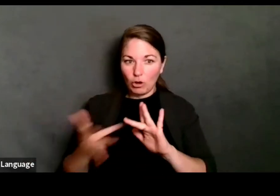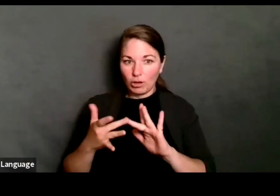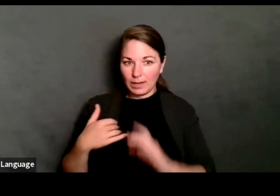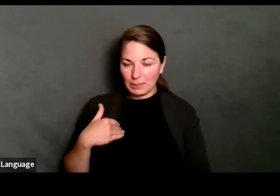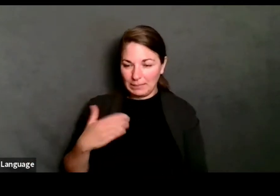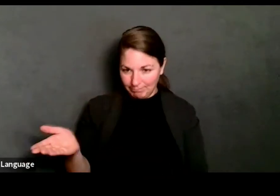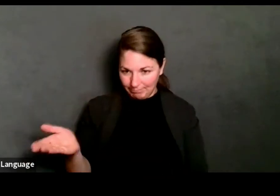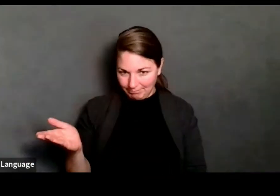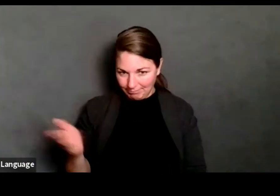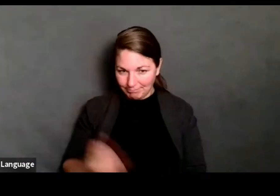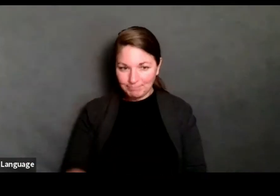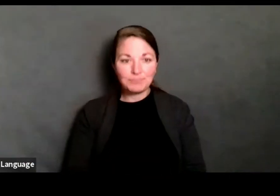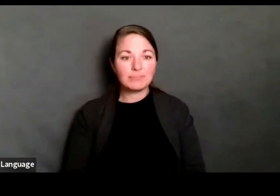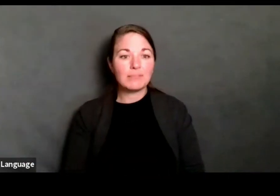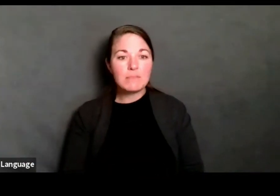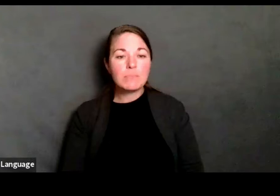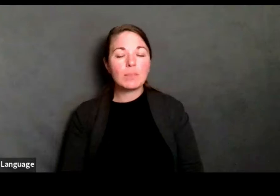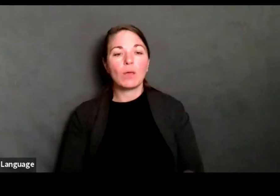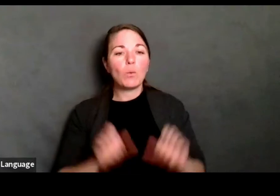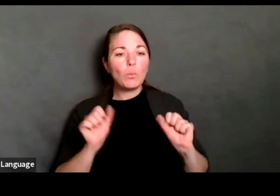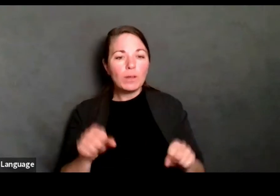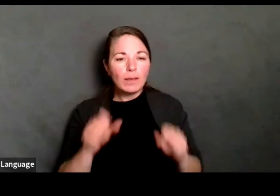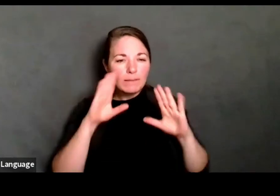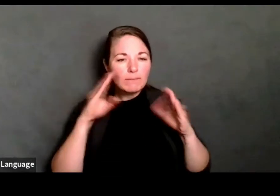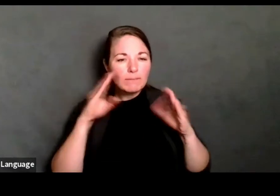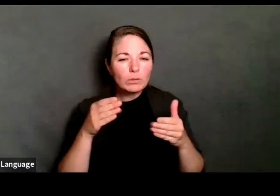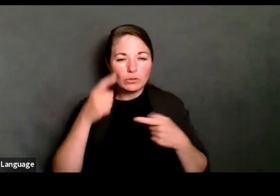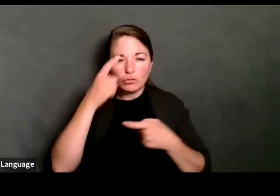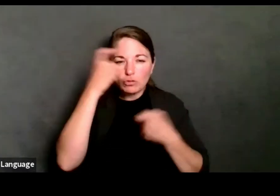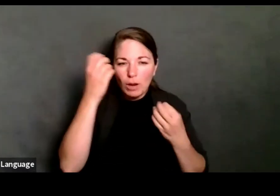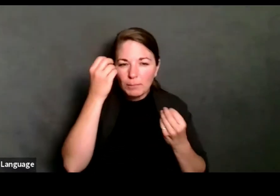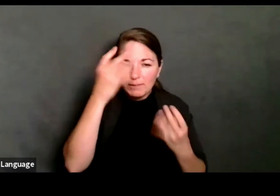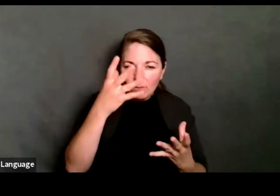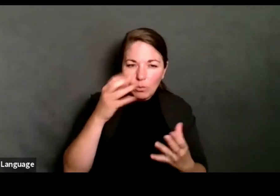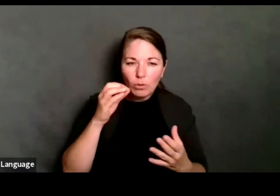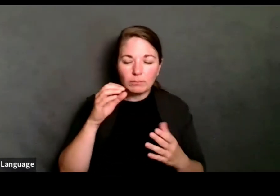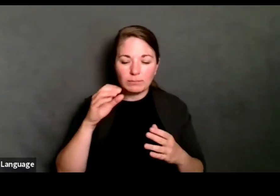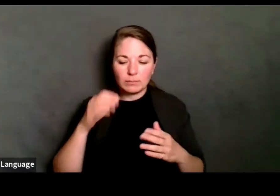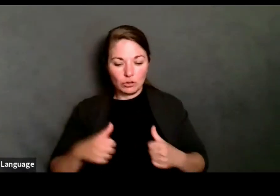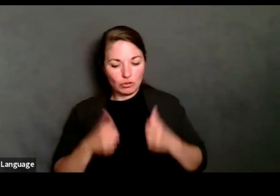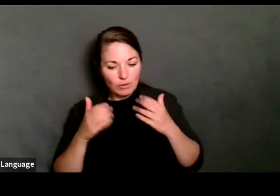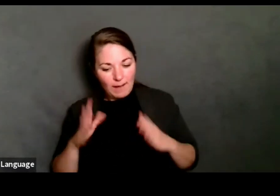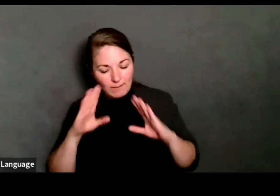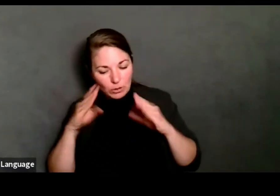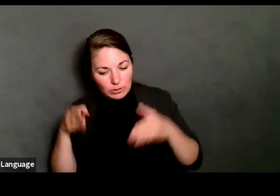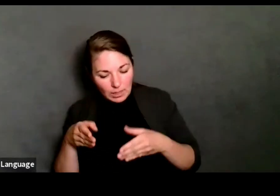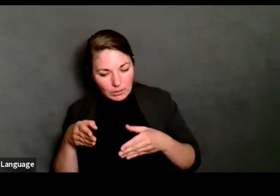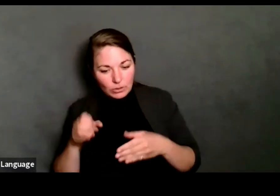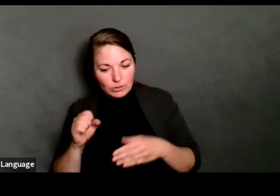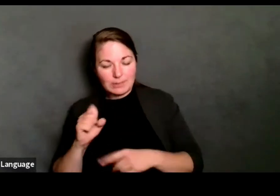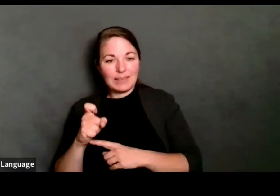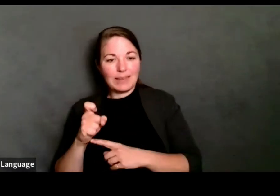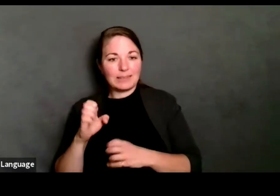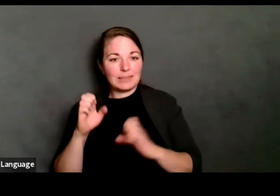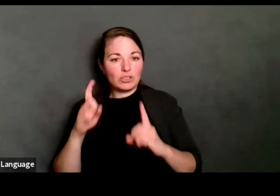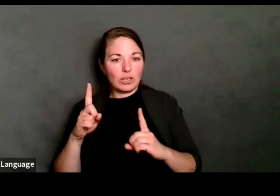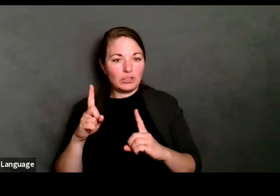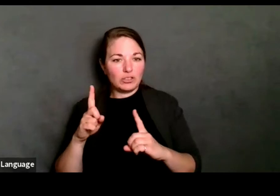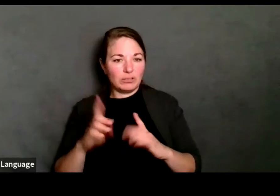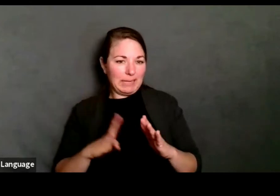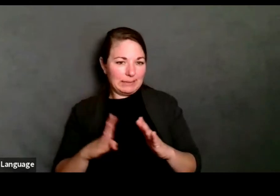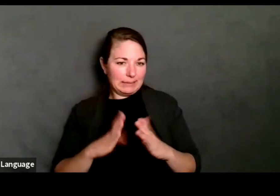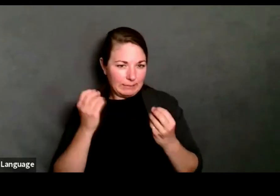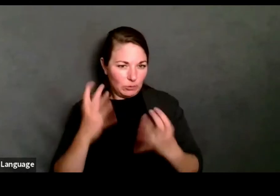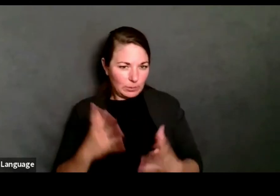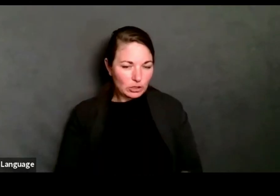some, trauma-informed, survivor-centered sex ed basics. But for today, we're going to focus on what I think is